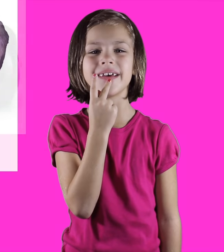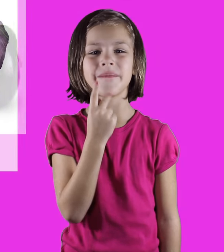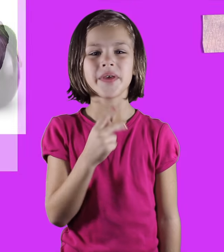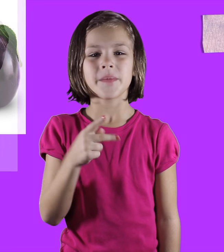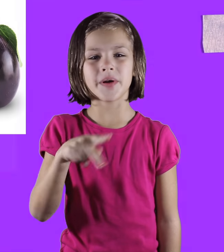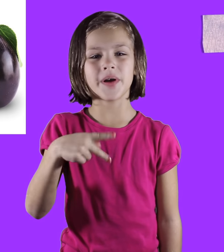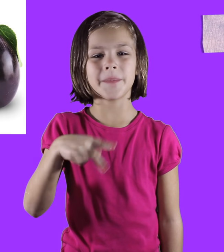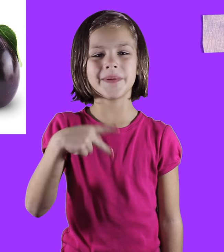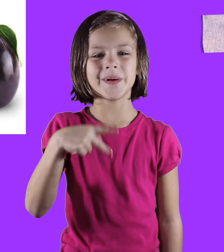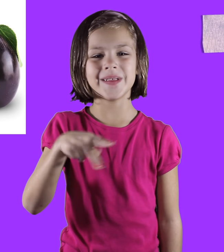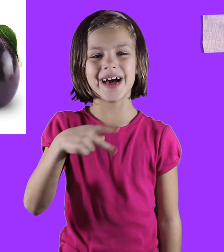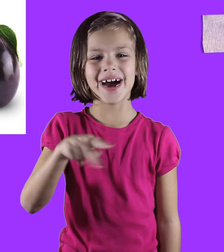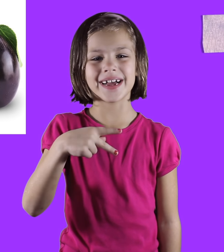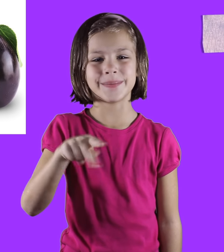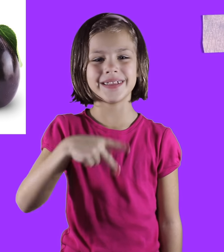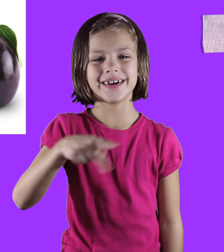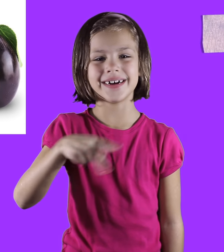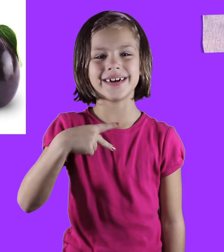Purple like a plum